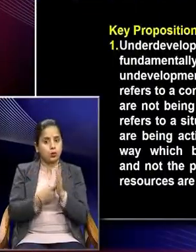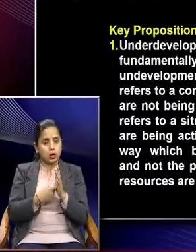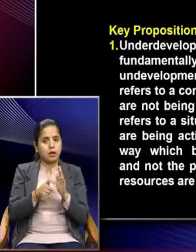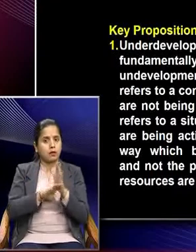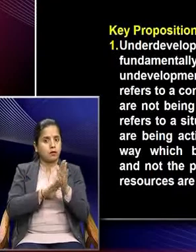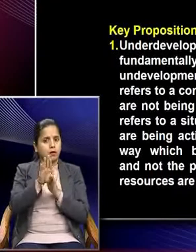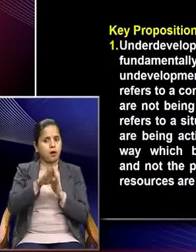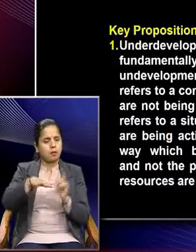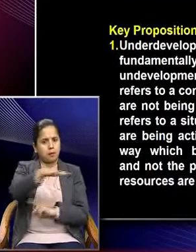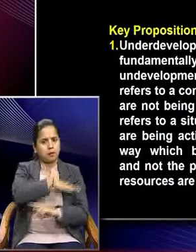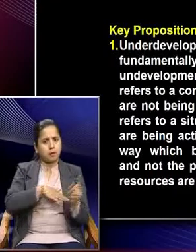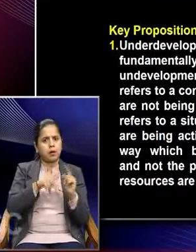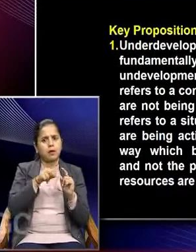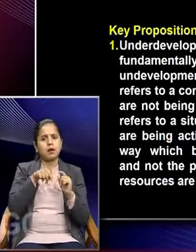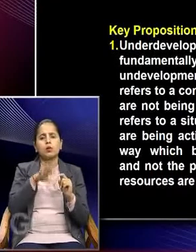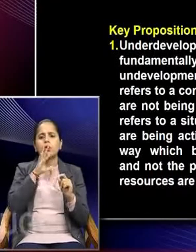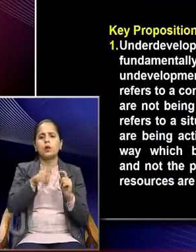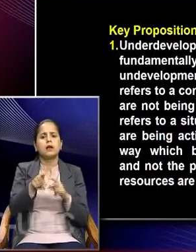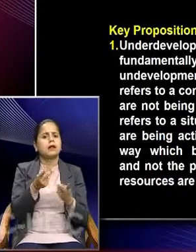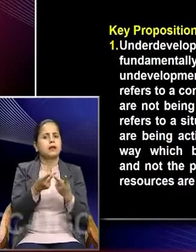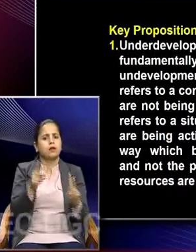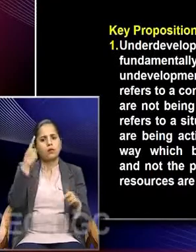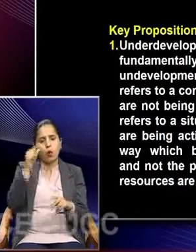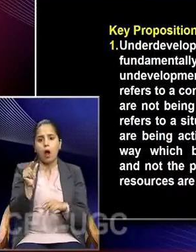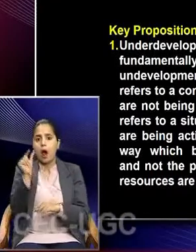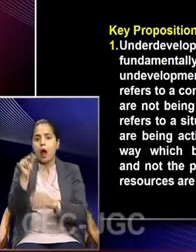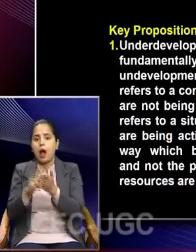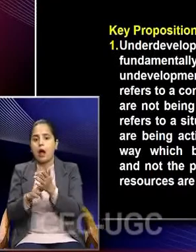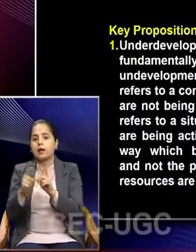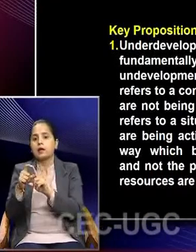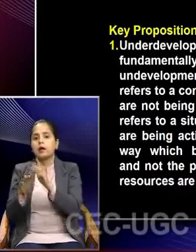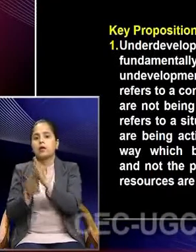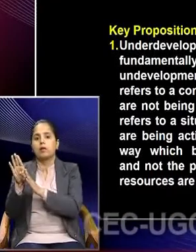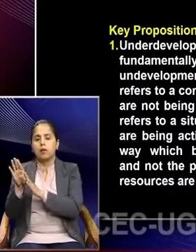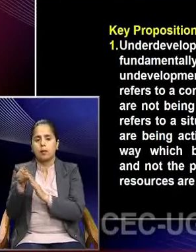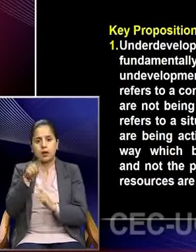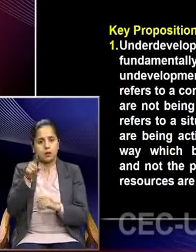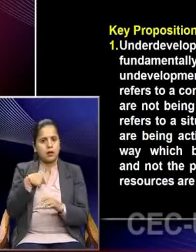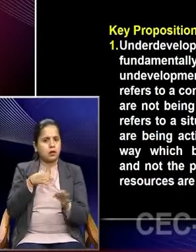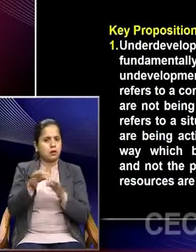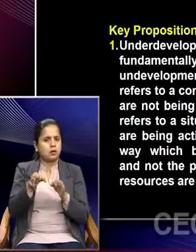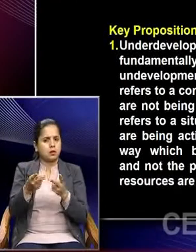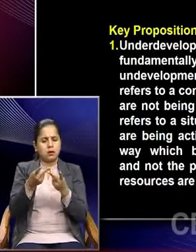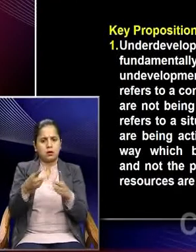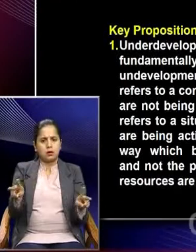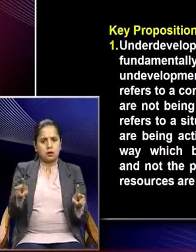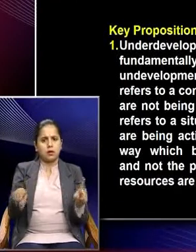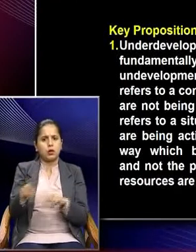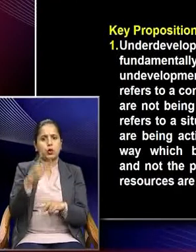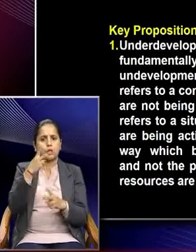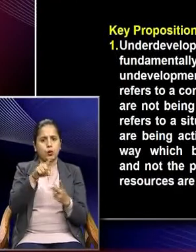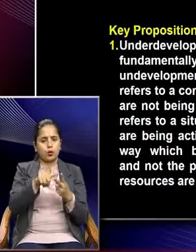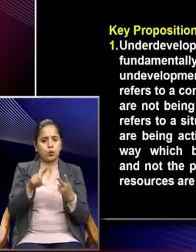condition which is fundamentally different from undevelopment. So here we need to differentiate between these two